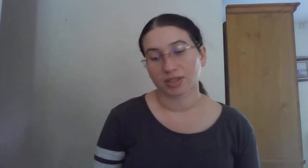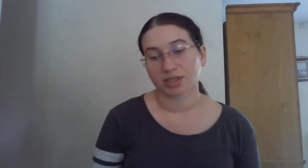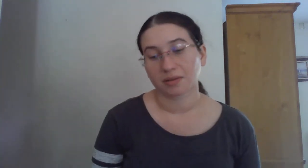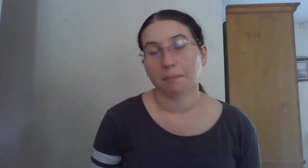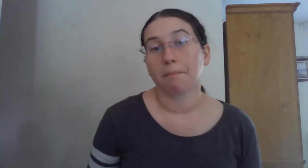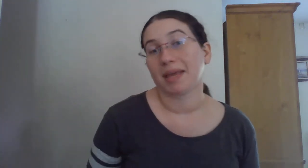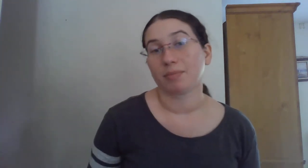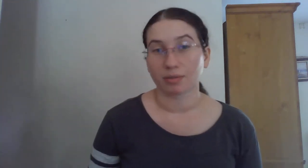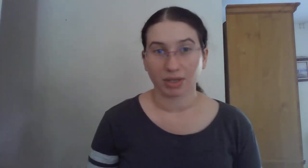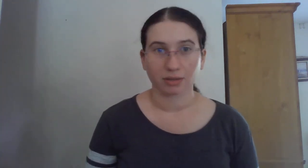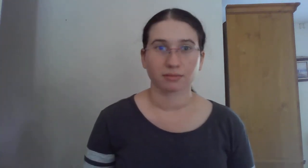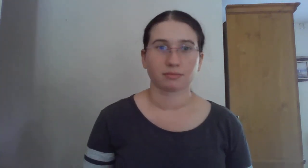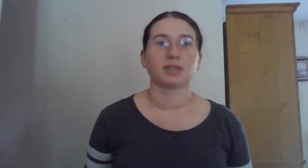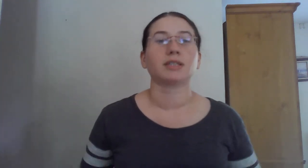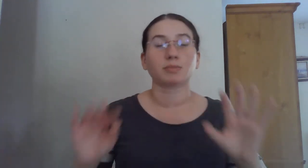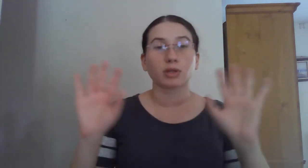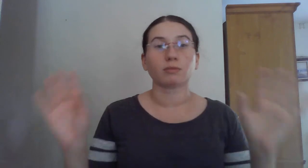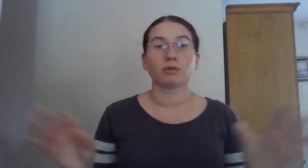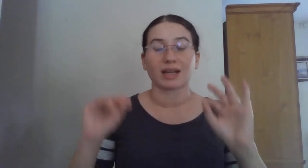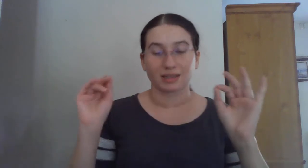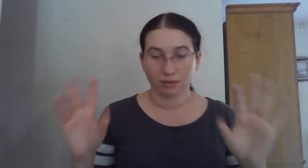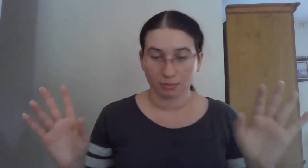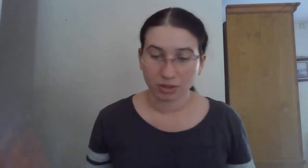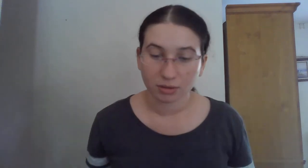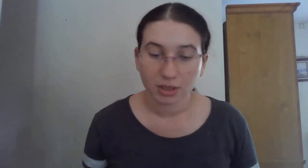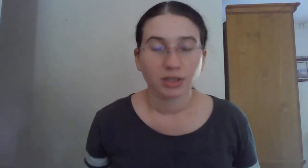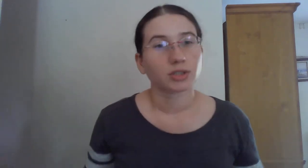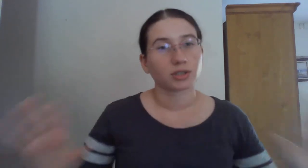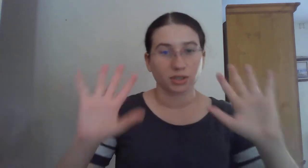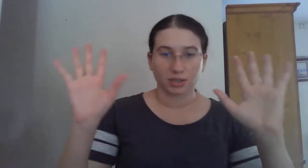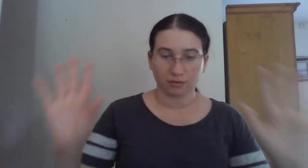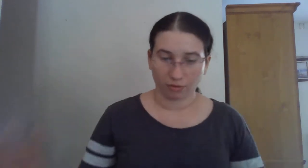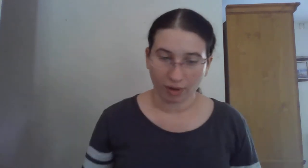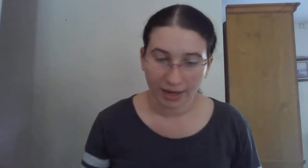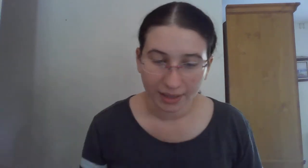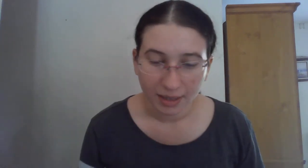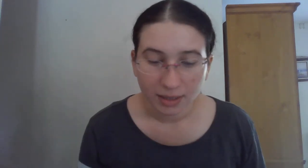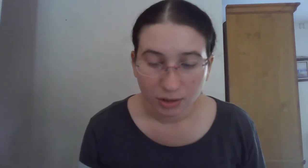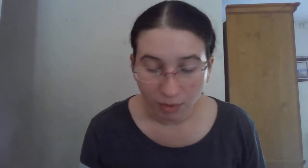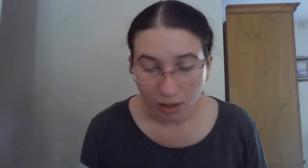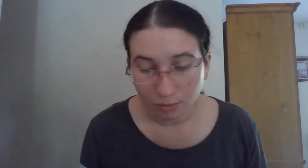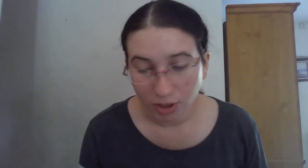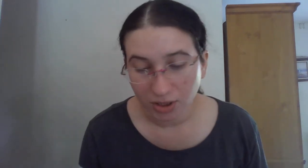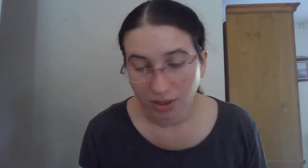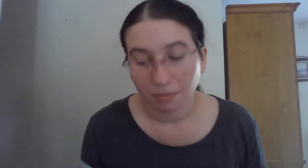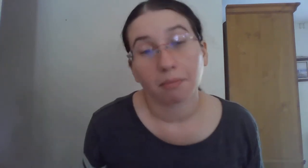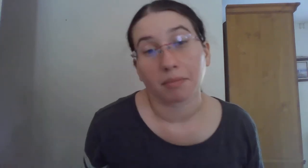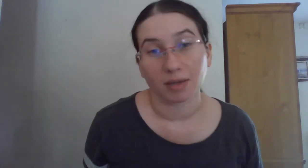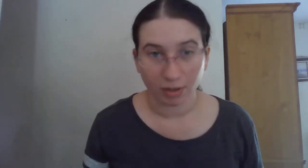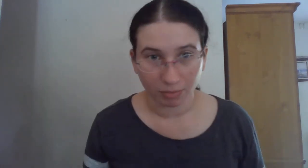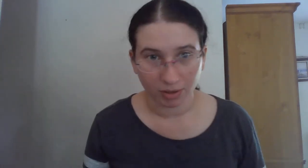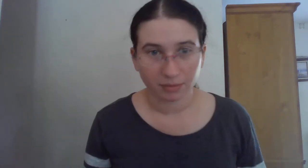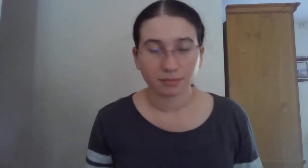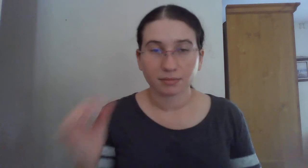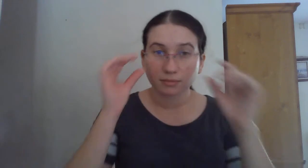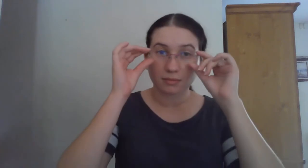president maybe appear. Right? Let's put the modal in the middle, just a sense of variety. Tomorrow president maybe appear.